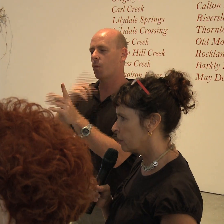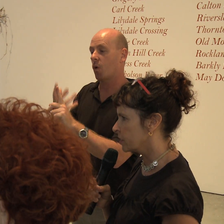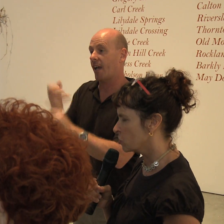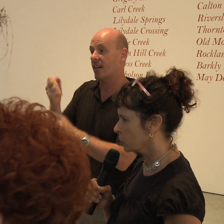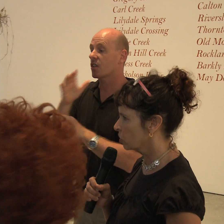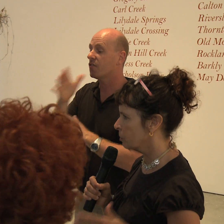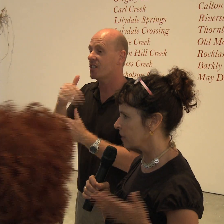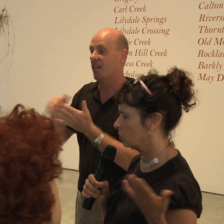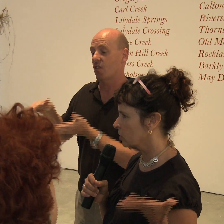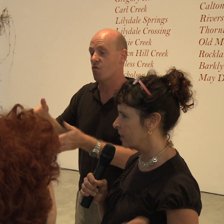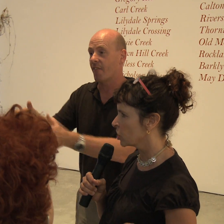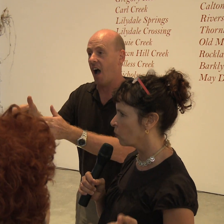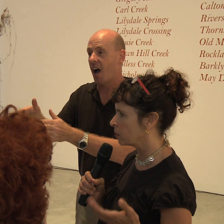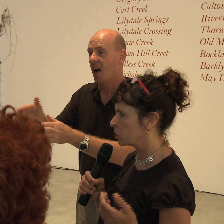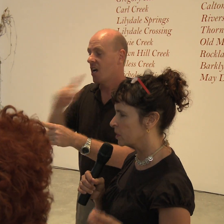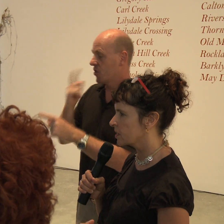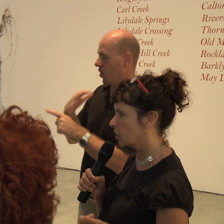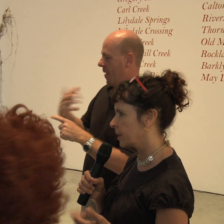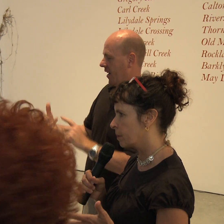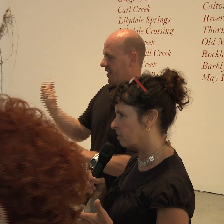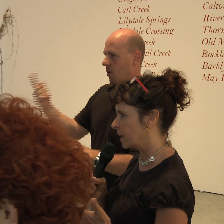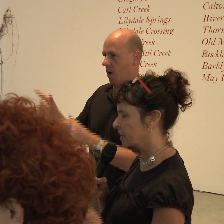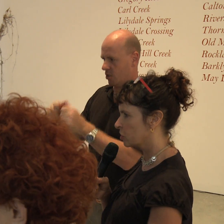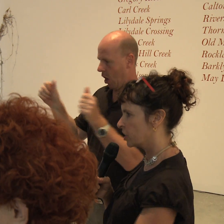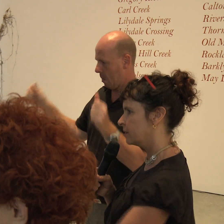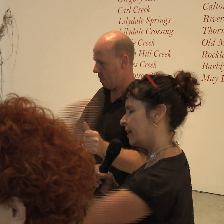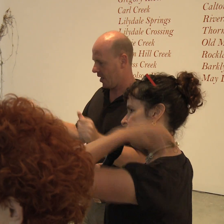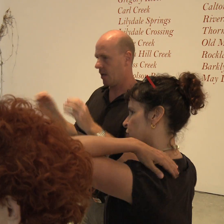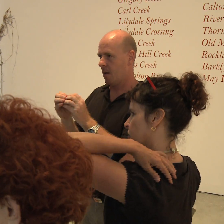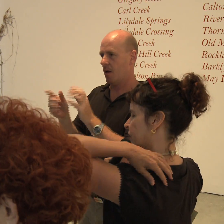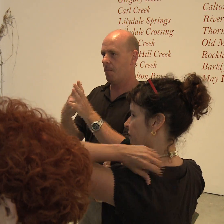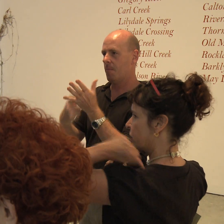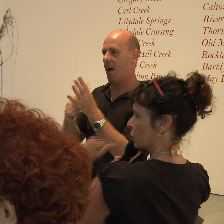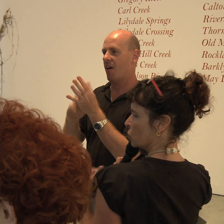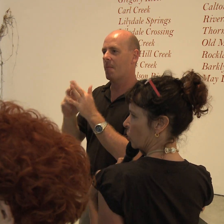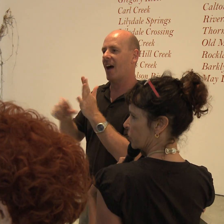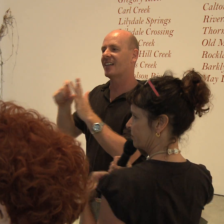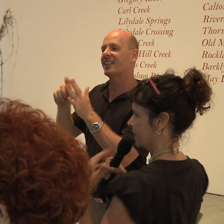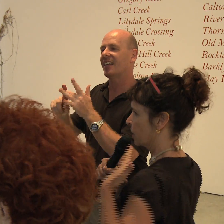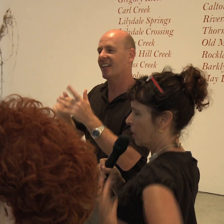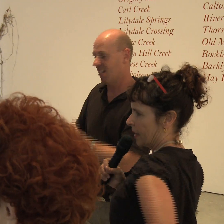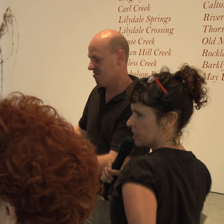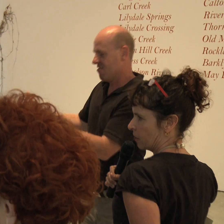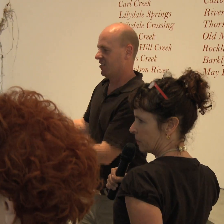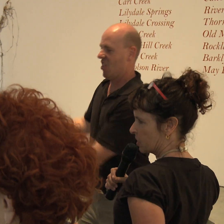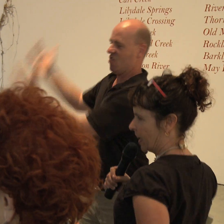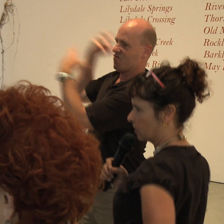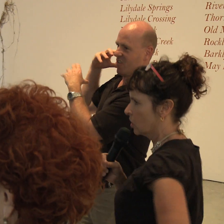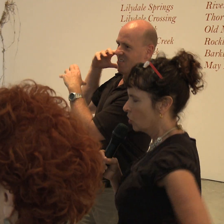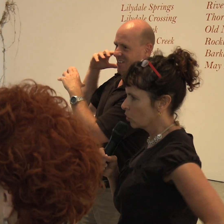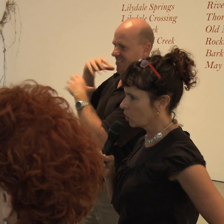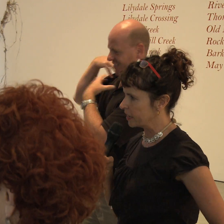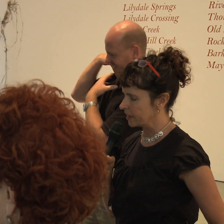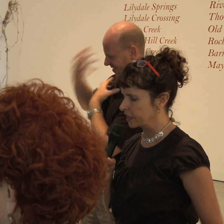in the rivers, and she talked about catching one which was so big, a barramundi, that she had to carry it on her shoulder. A massive one must have